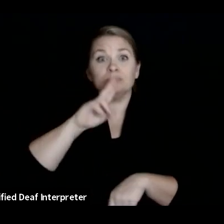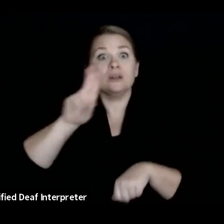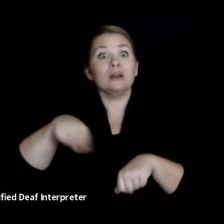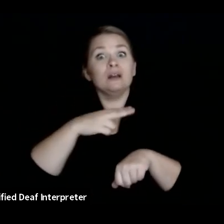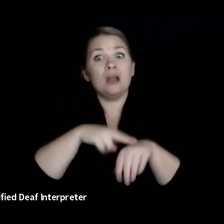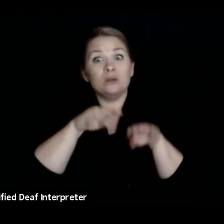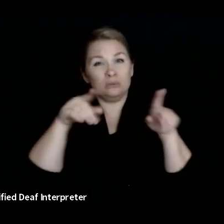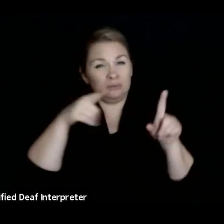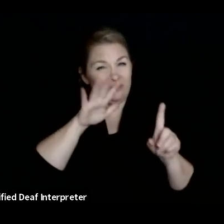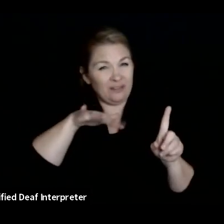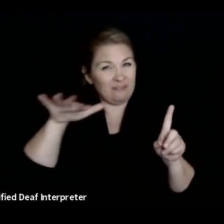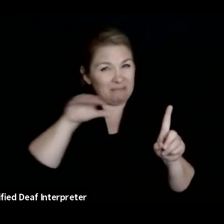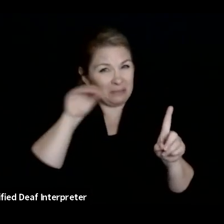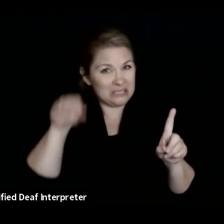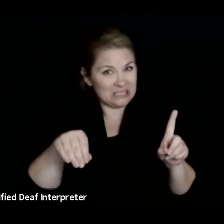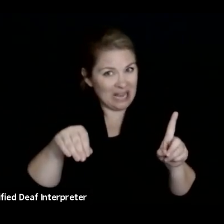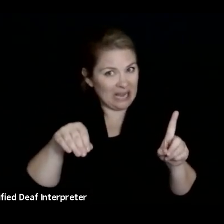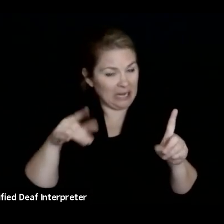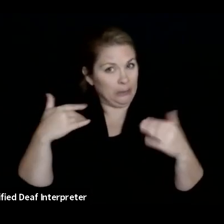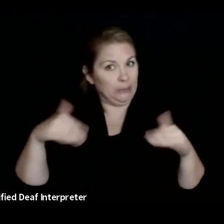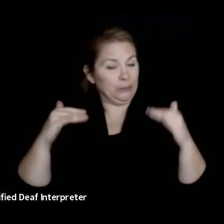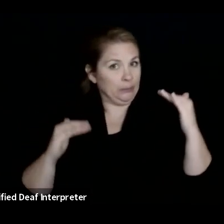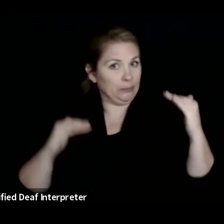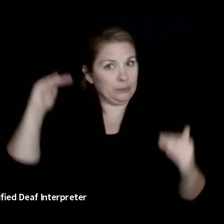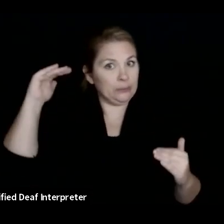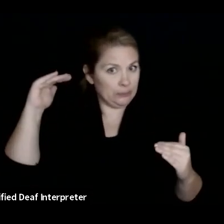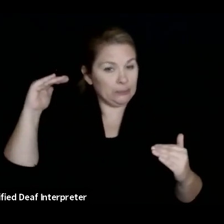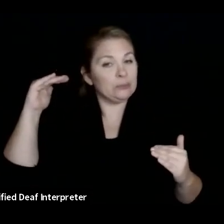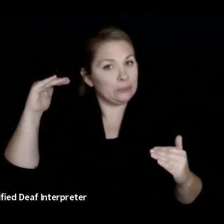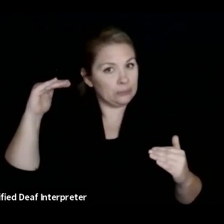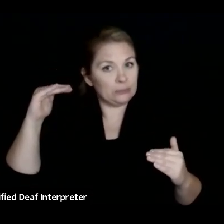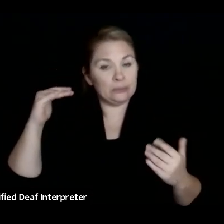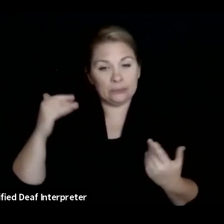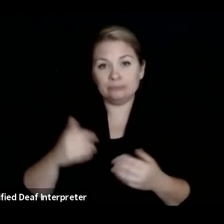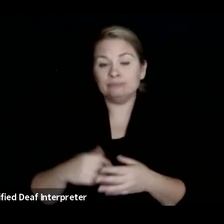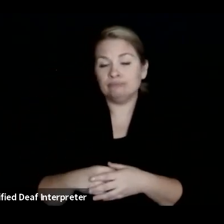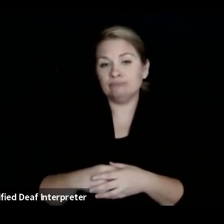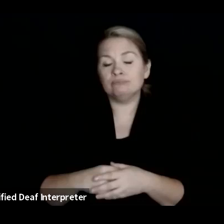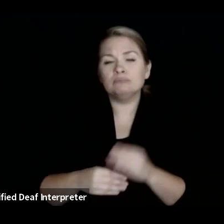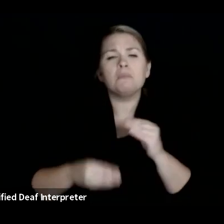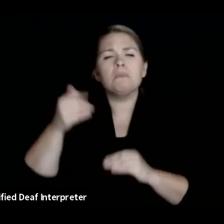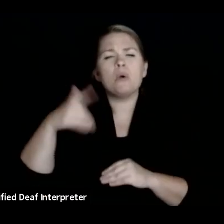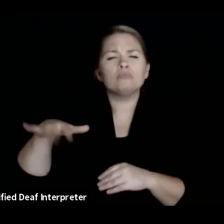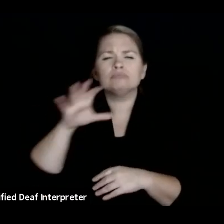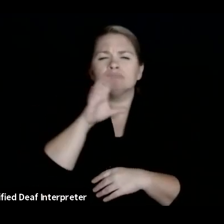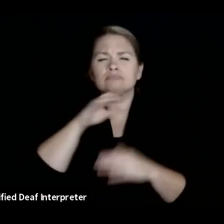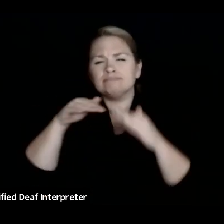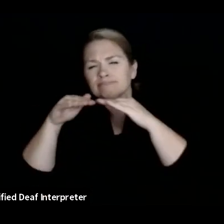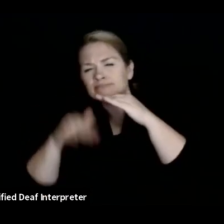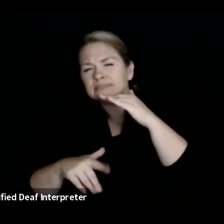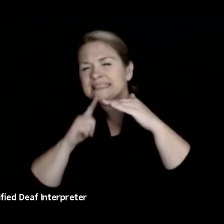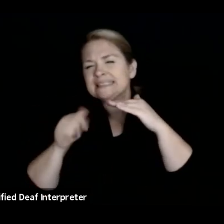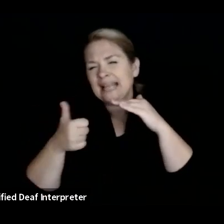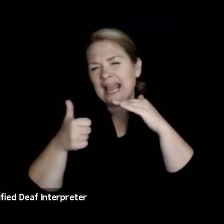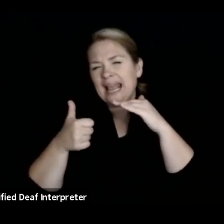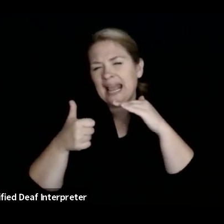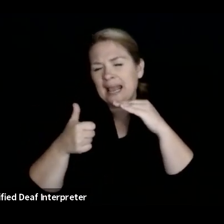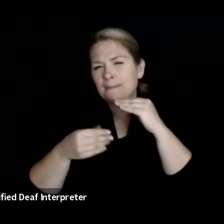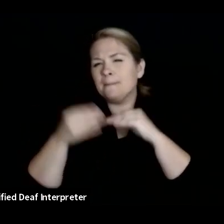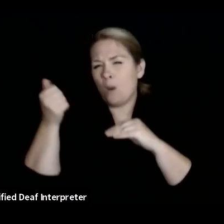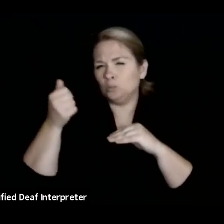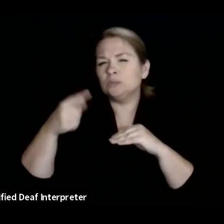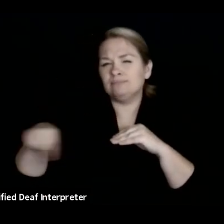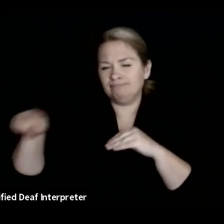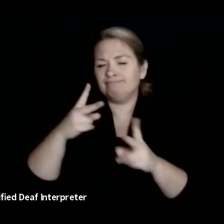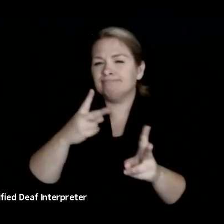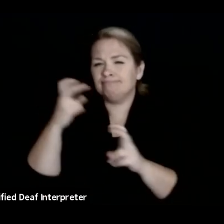under 10. The average age in Minnesota is 5. We have not seen any MISC-related deaths